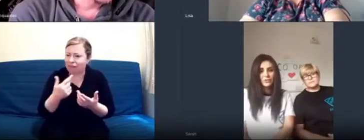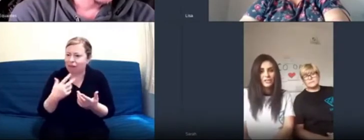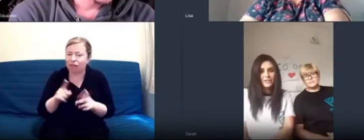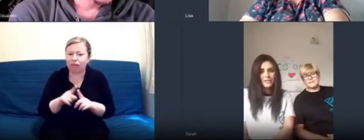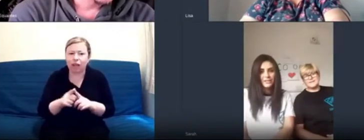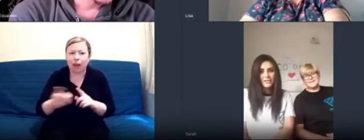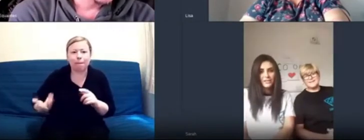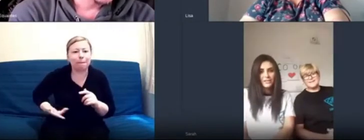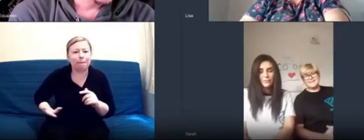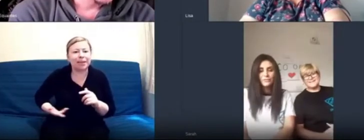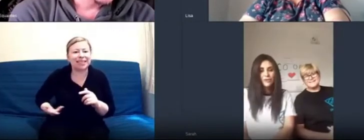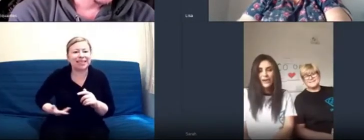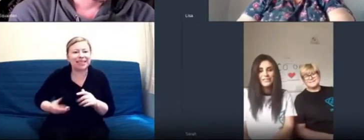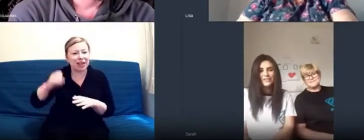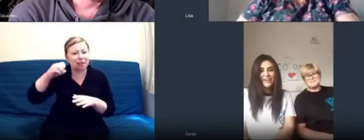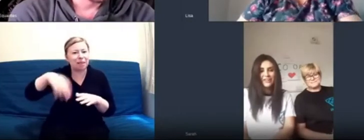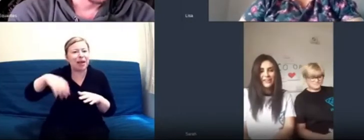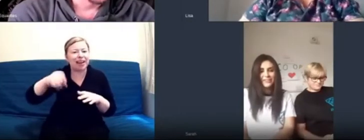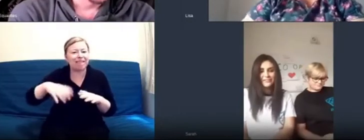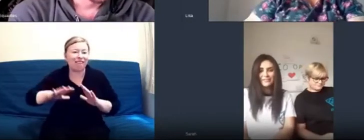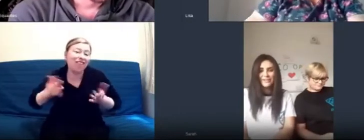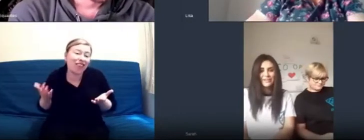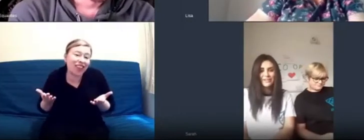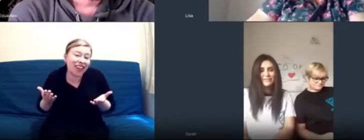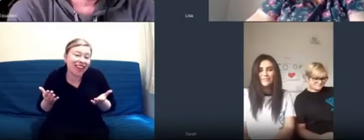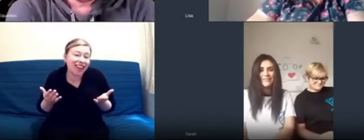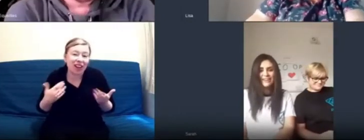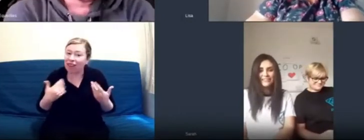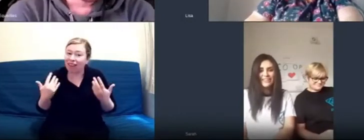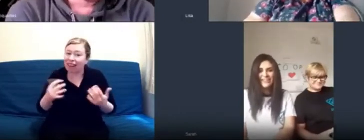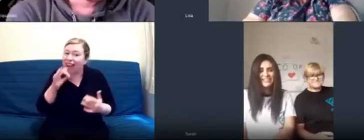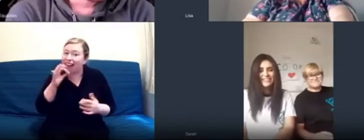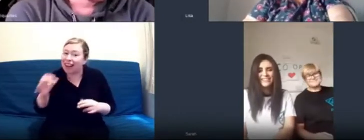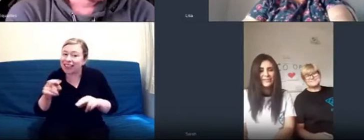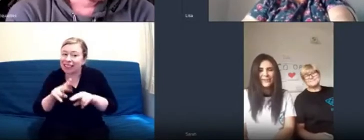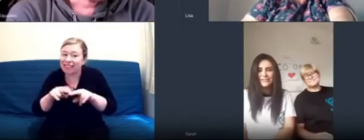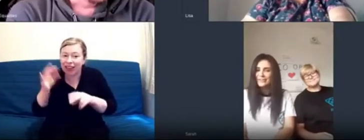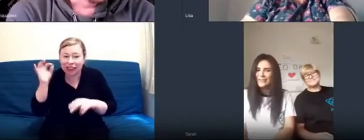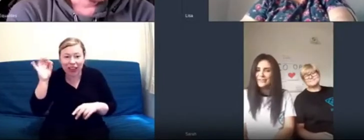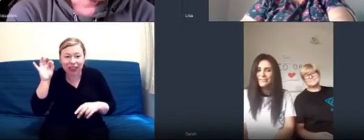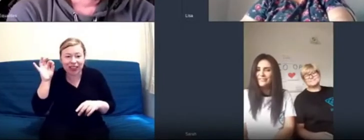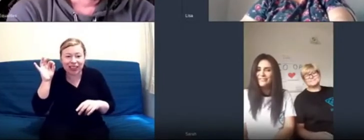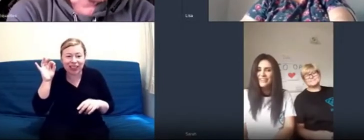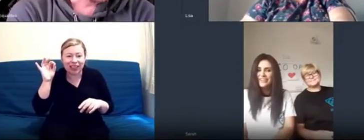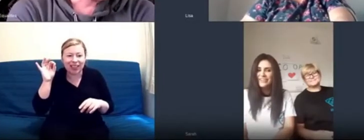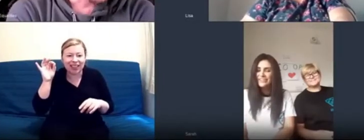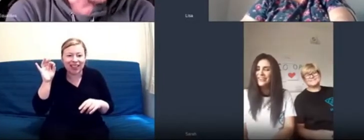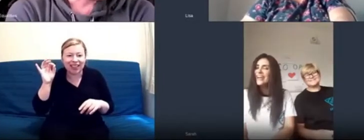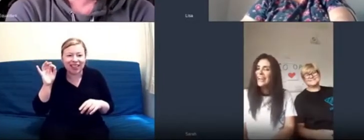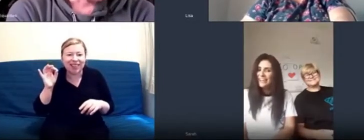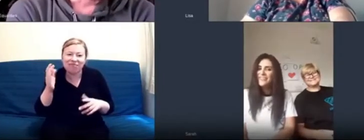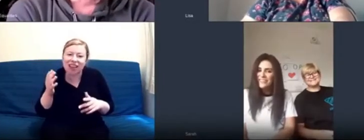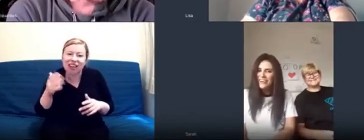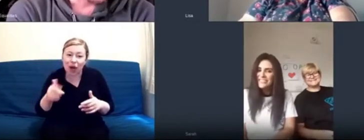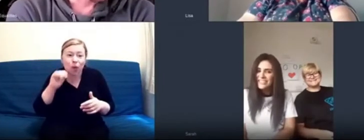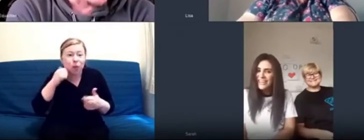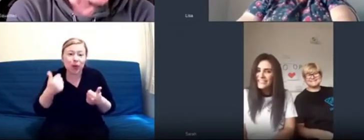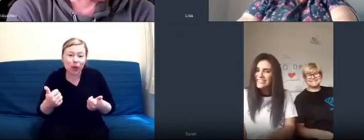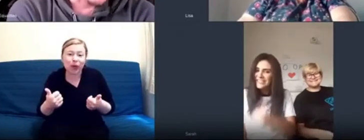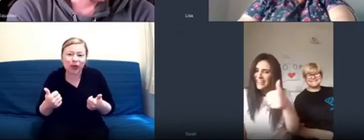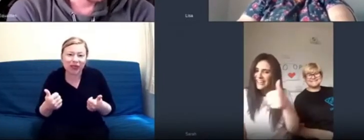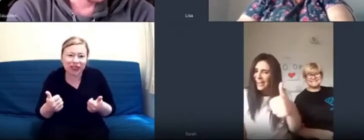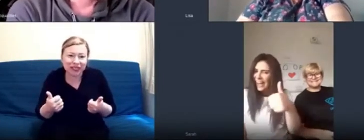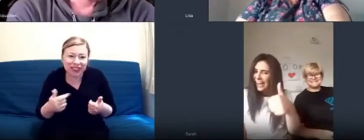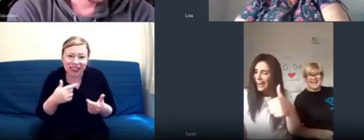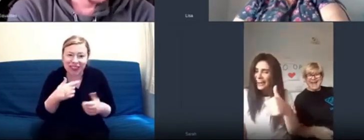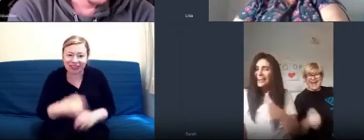Fife Council are watching, we've not asked for anything. Some plenty of these things that you're aware of that we've done.